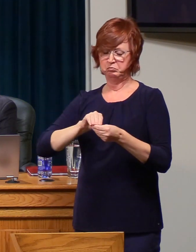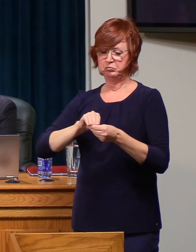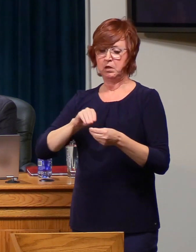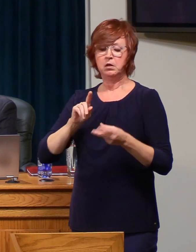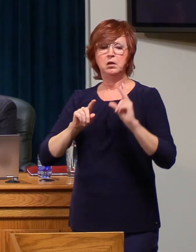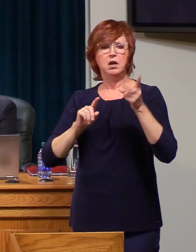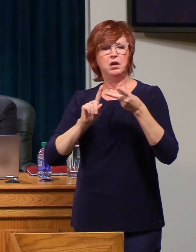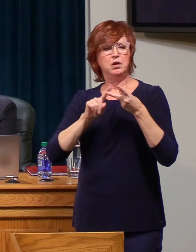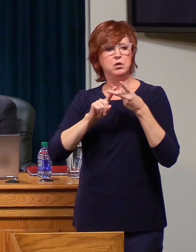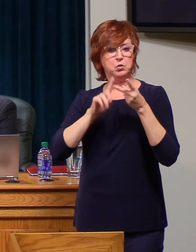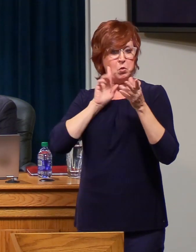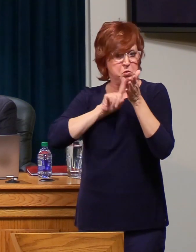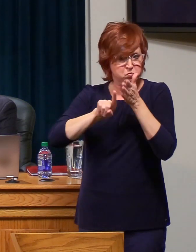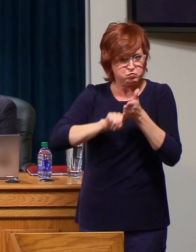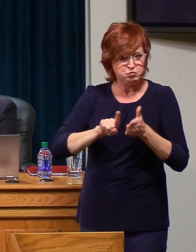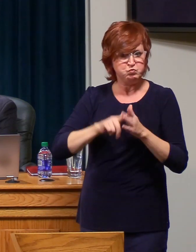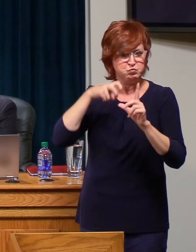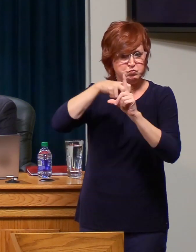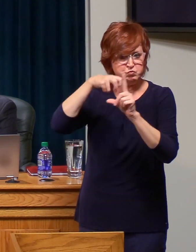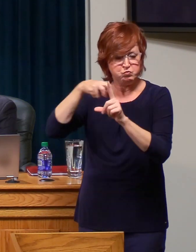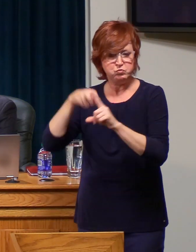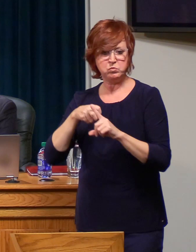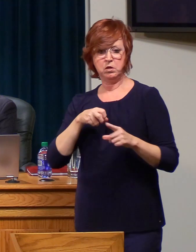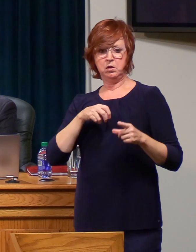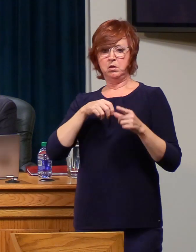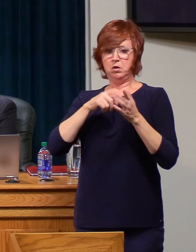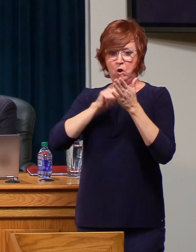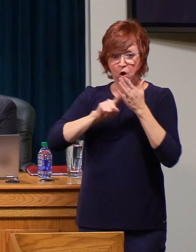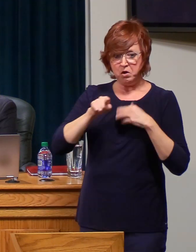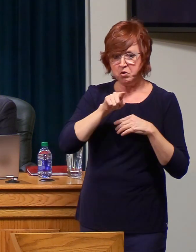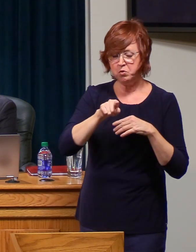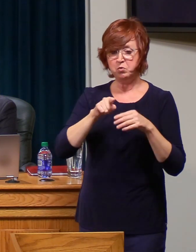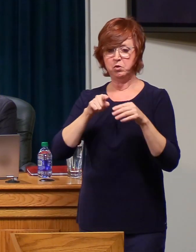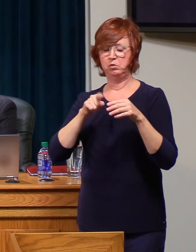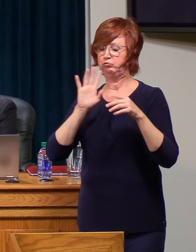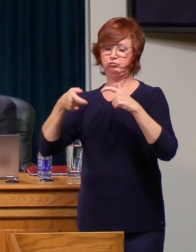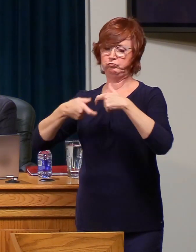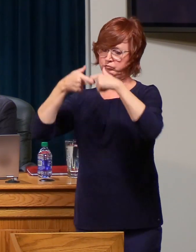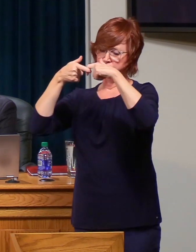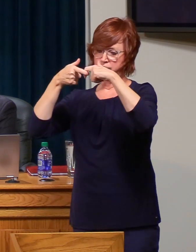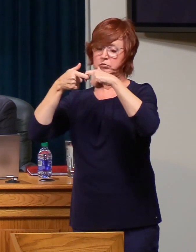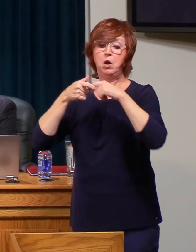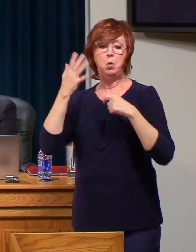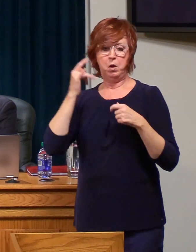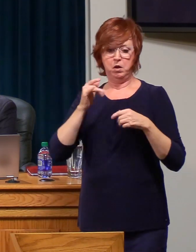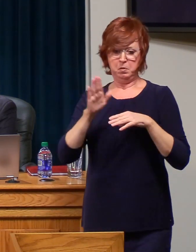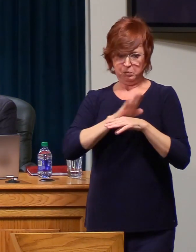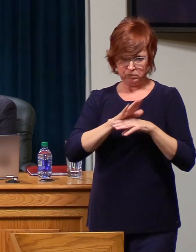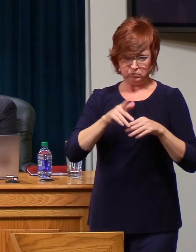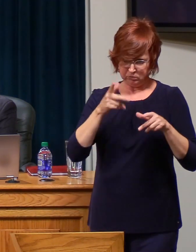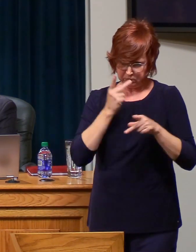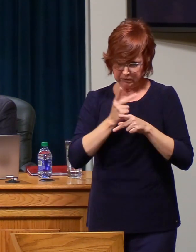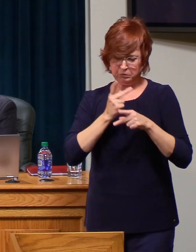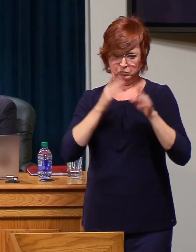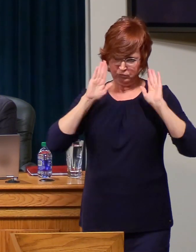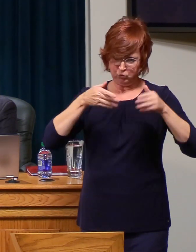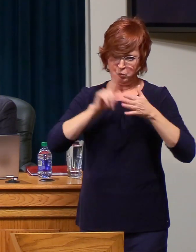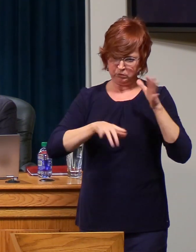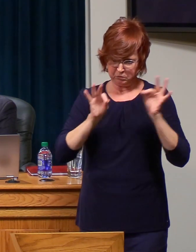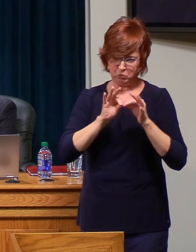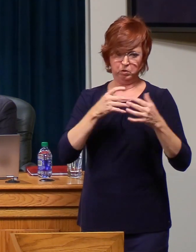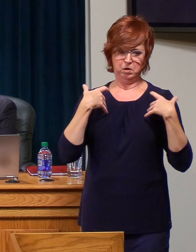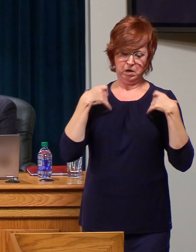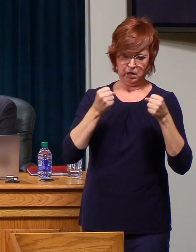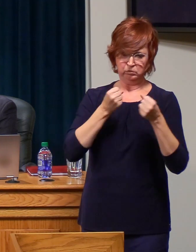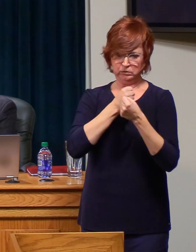been suspended to allow businesses time to focus on the health and the safety of their customers and their staff,